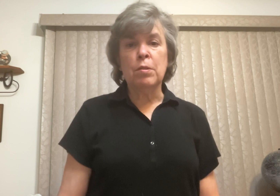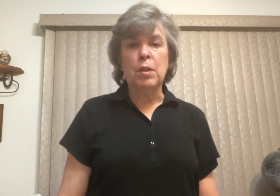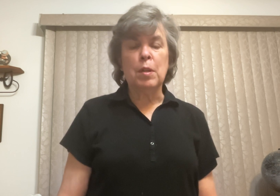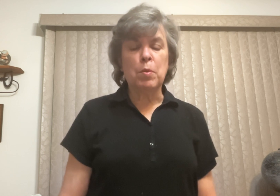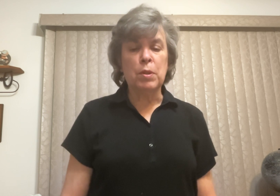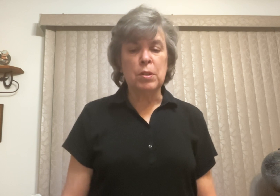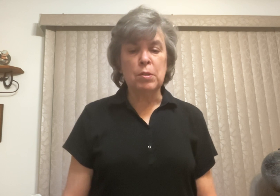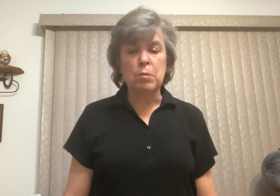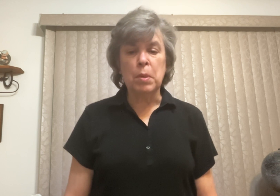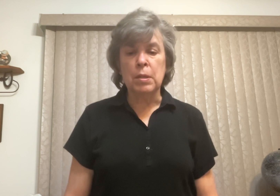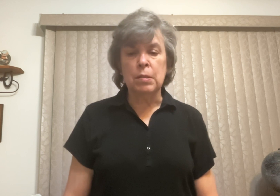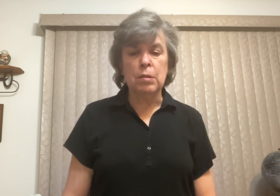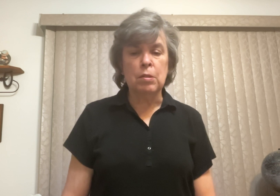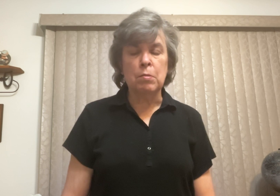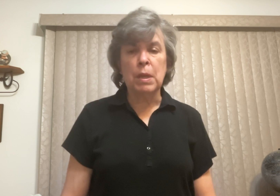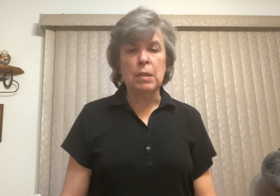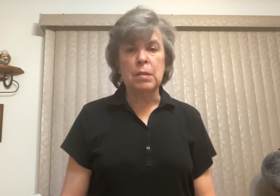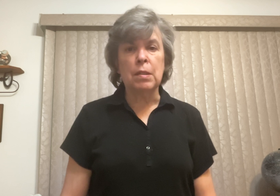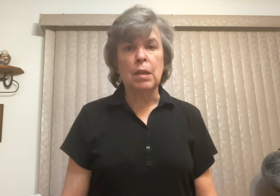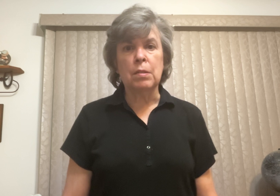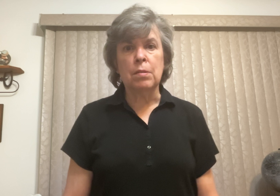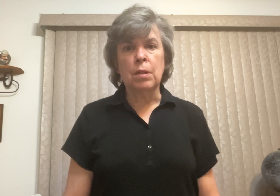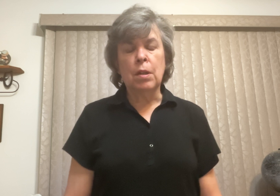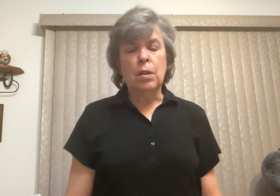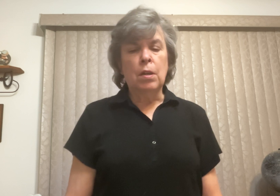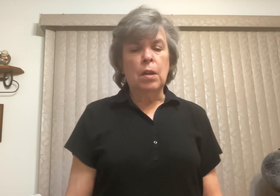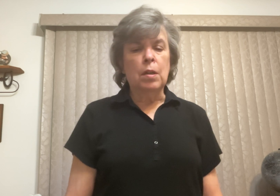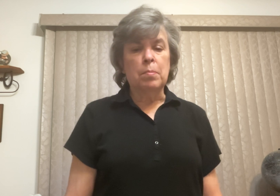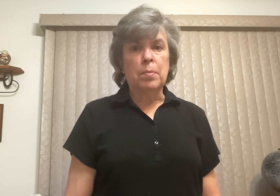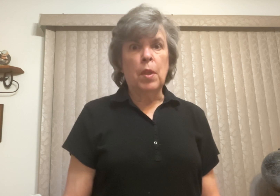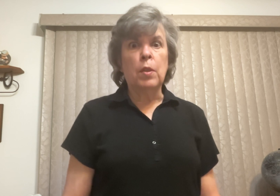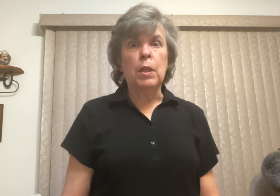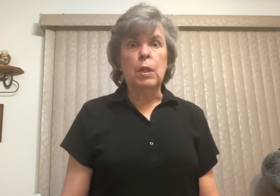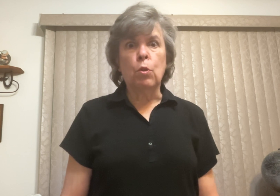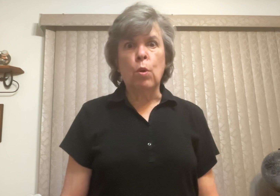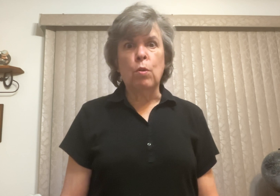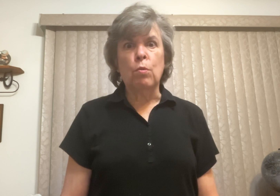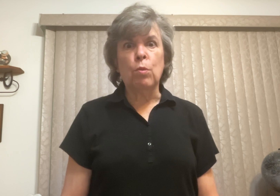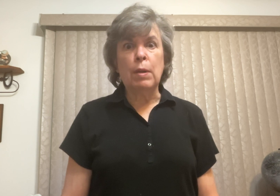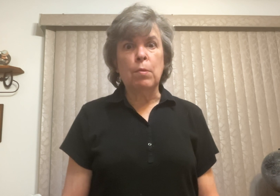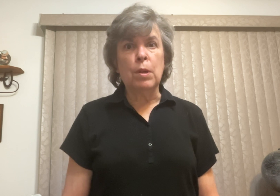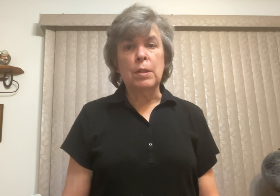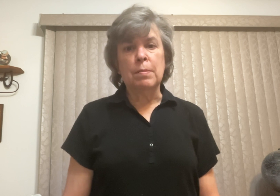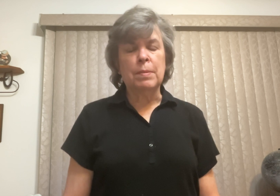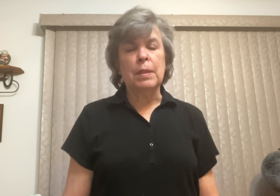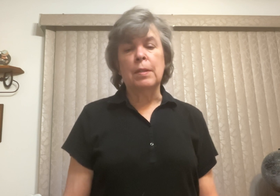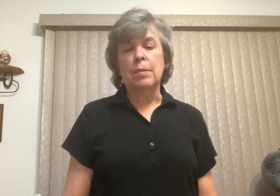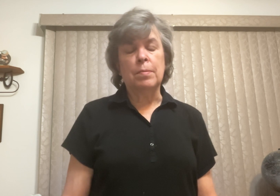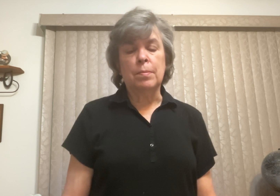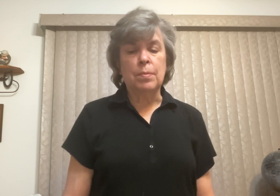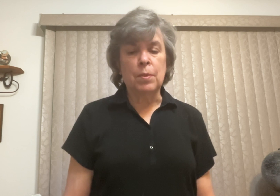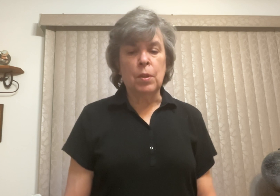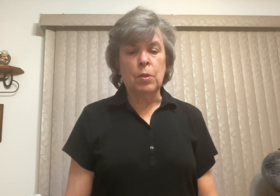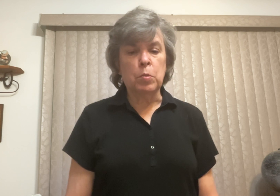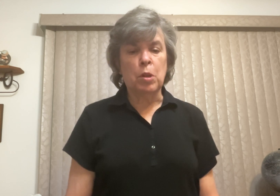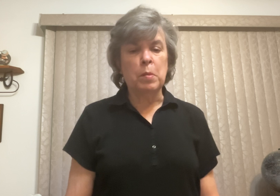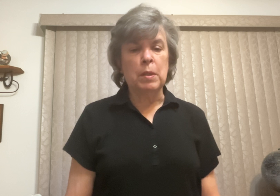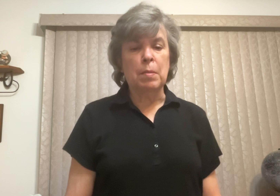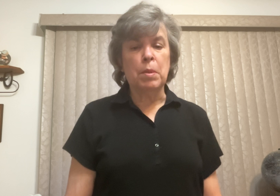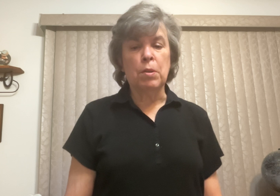I'm going to do, but mine is not um, the quote right one, and there's probably some better than